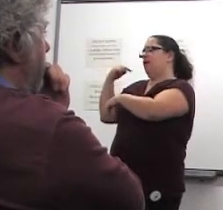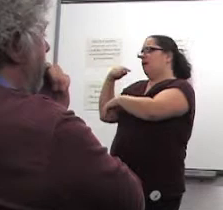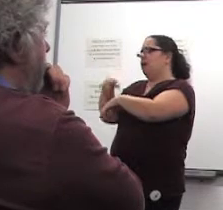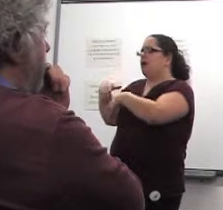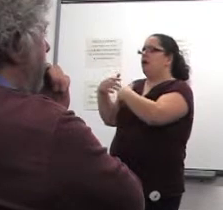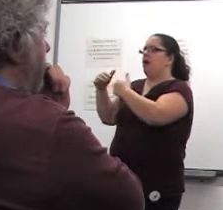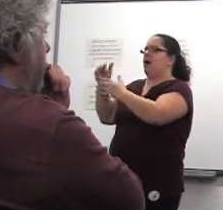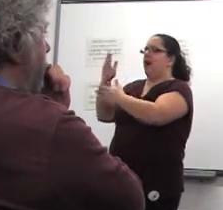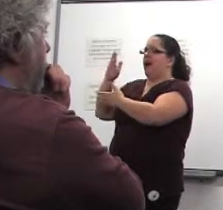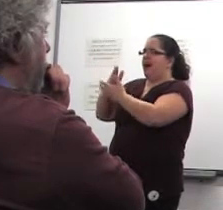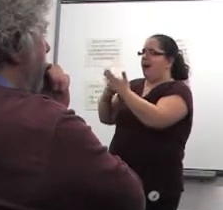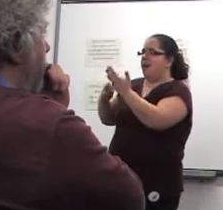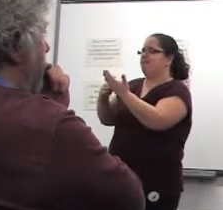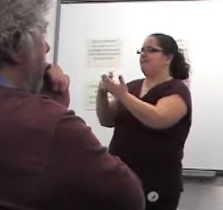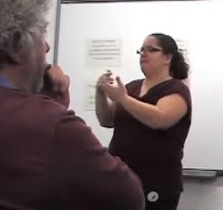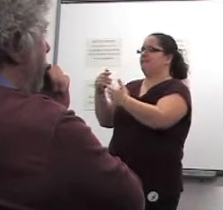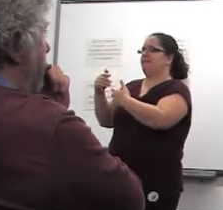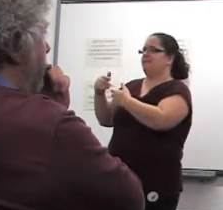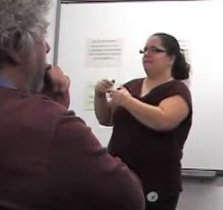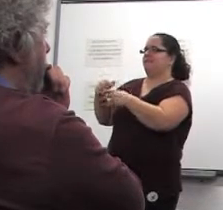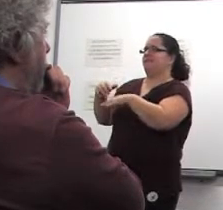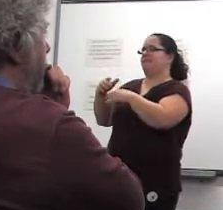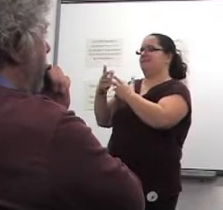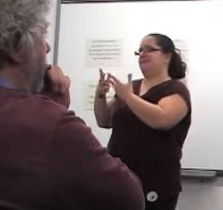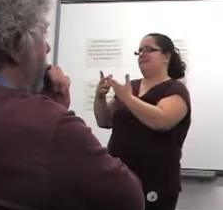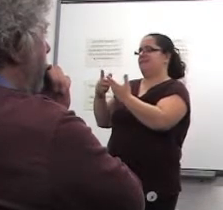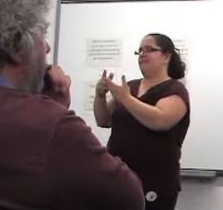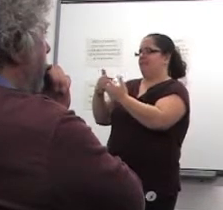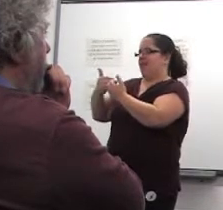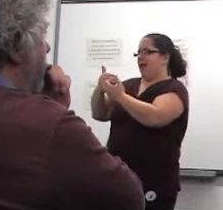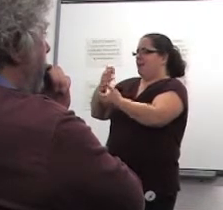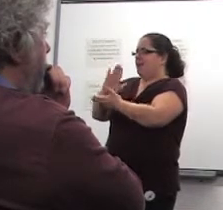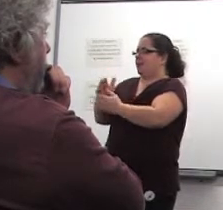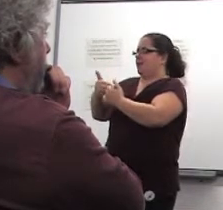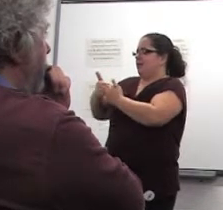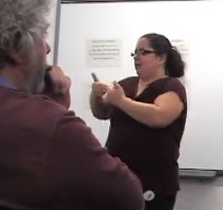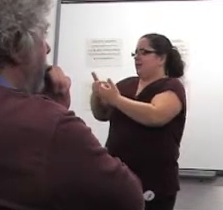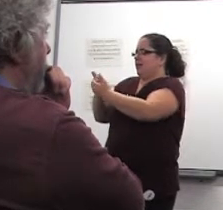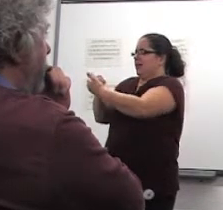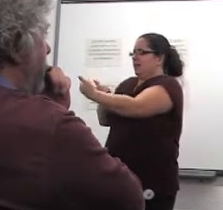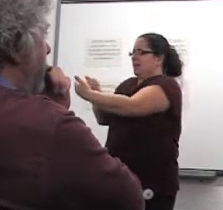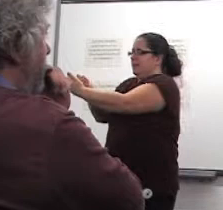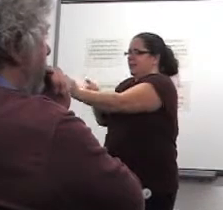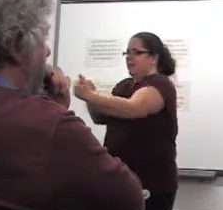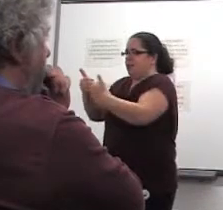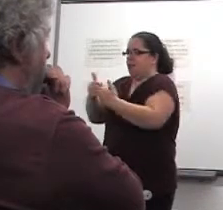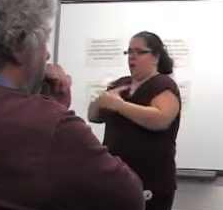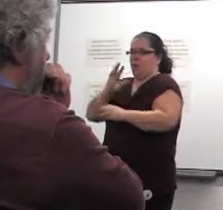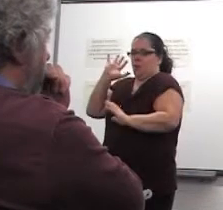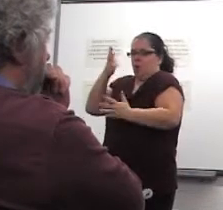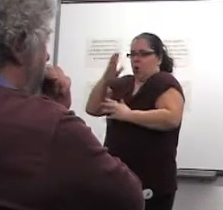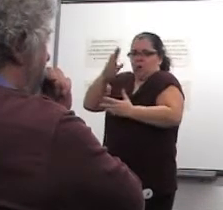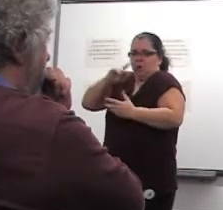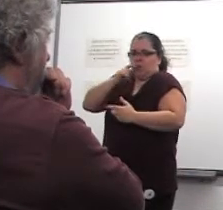time of half-curled, dead-leaf beige ration books and a bone-deep fear of